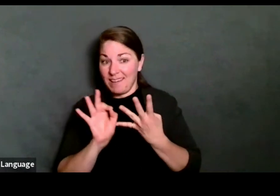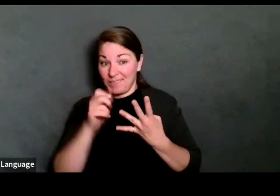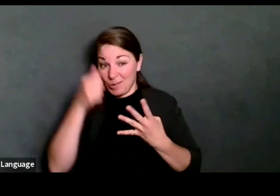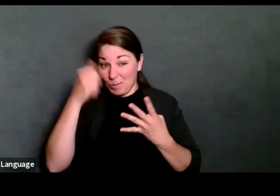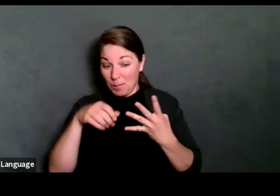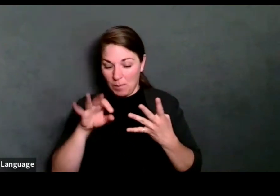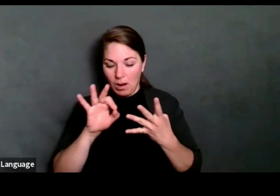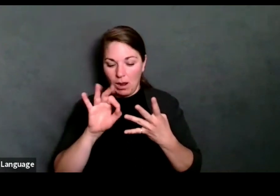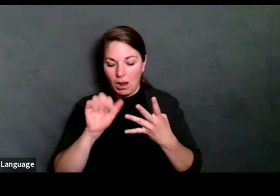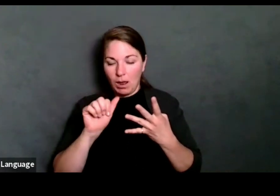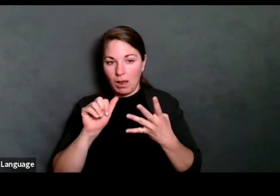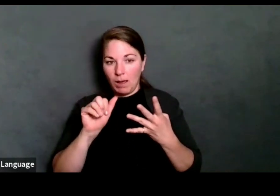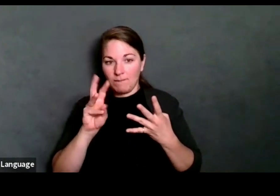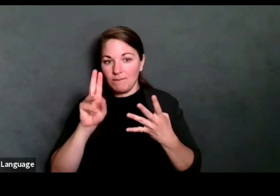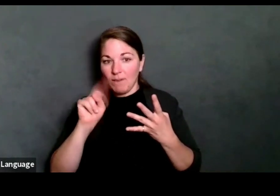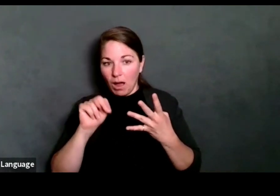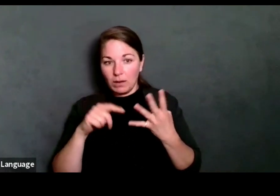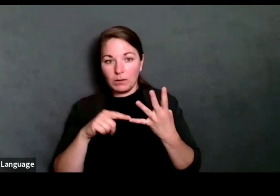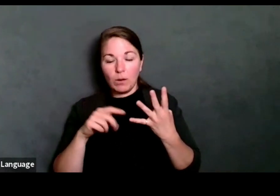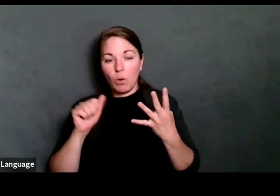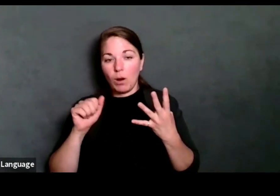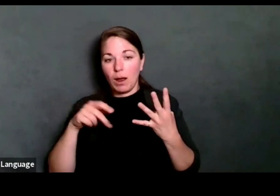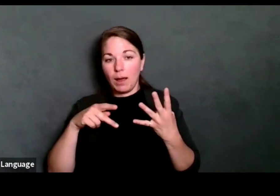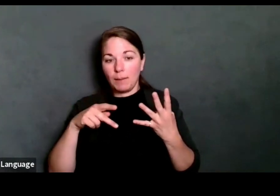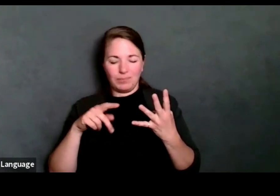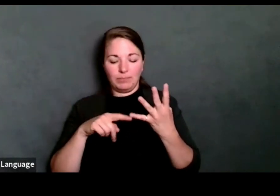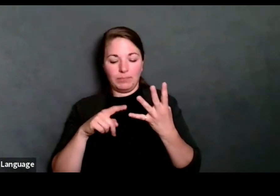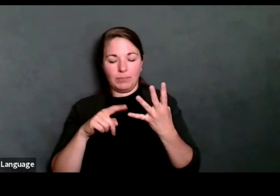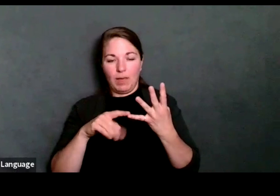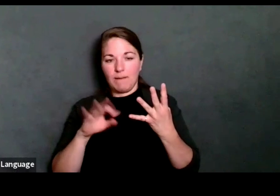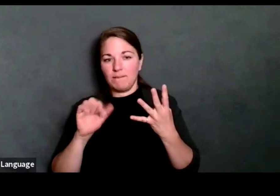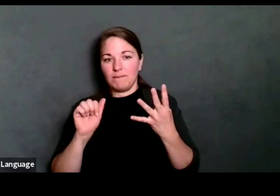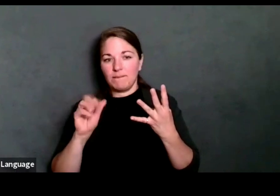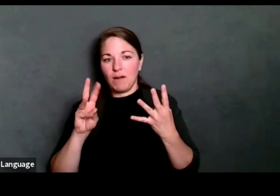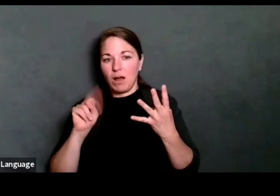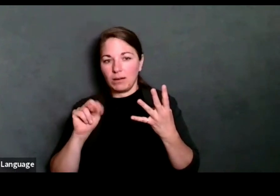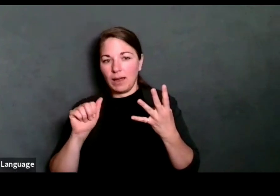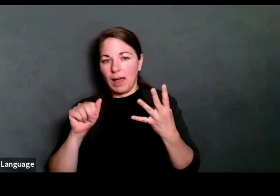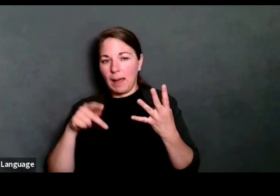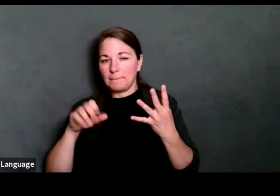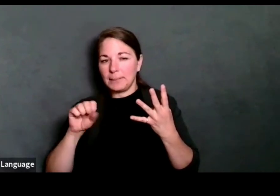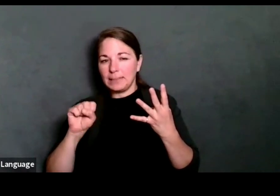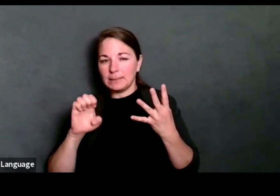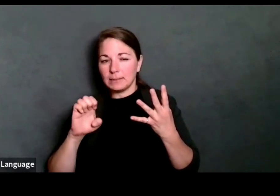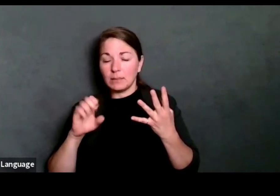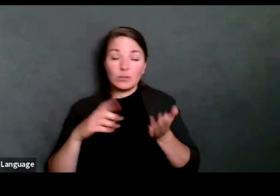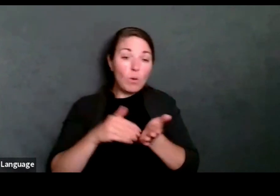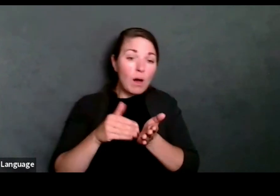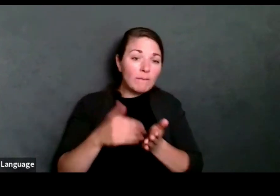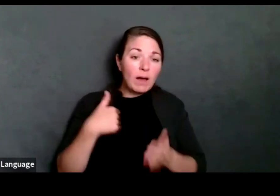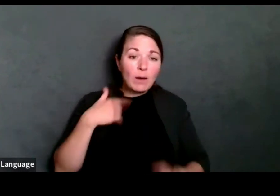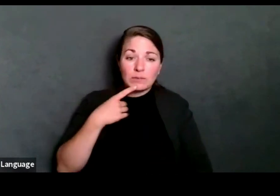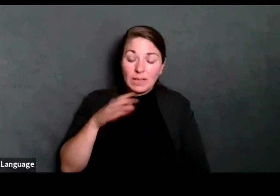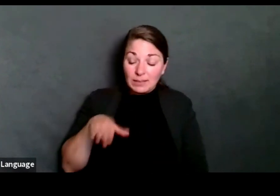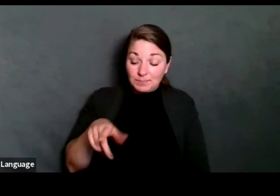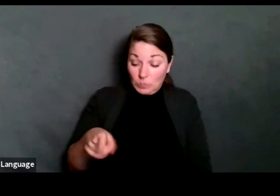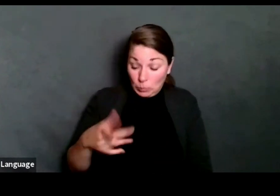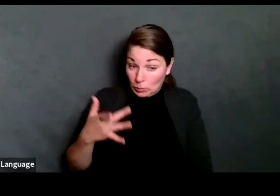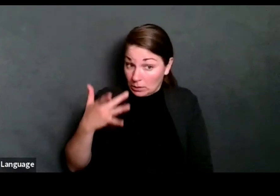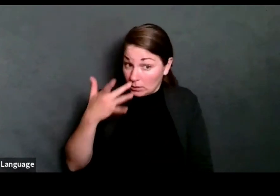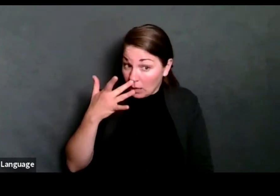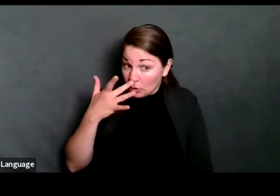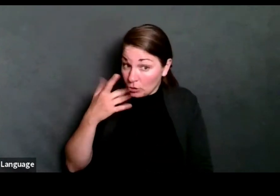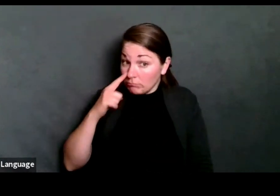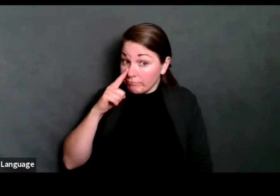moments, I often sort of make an arrangement with them. Okay, we'll make a secret signal. If I see you touch your nose, I'll know it's